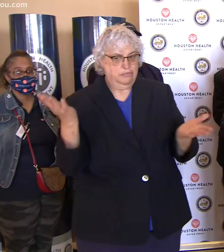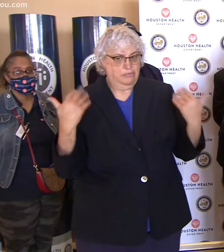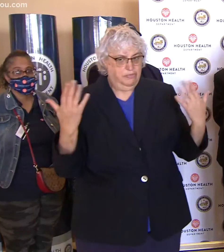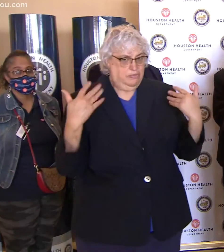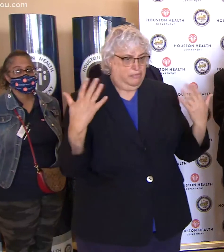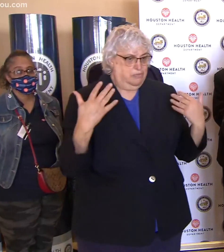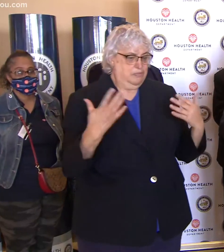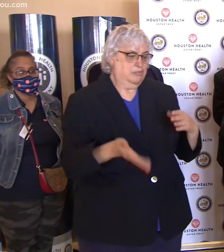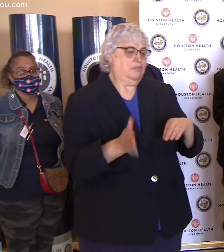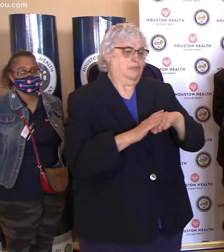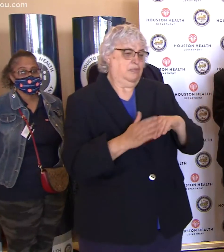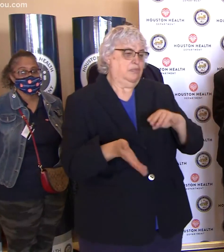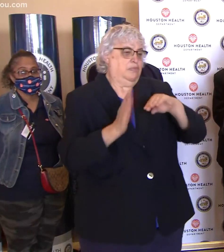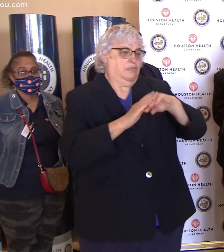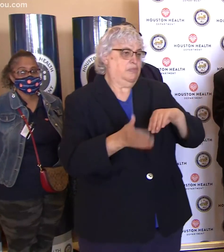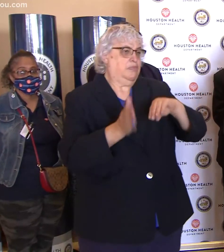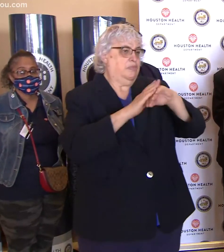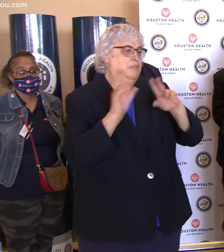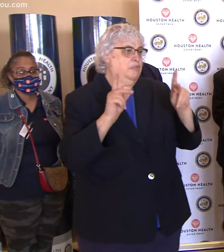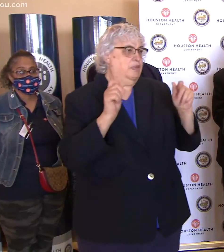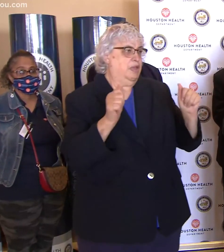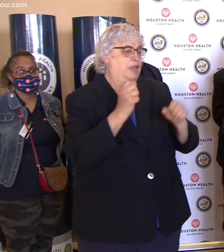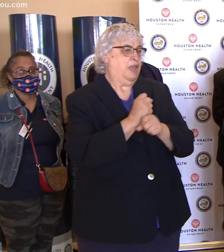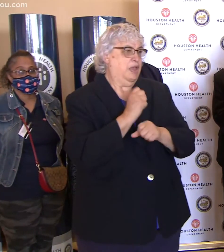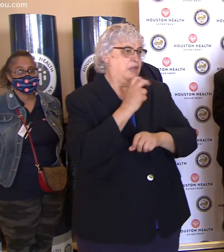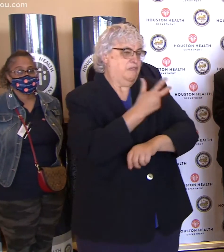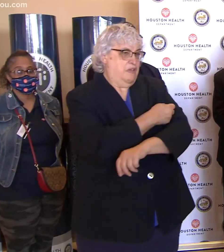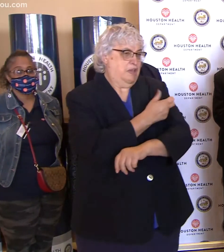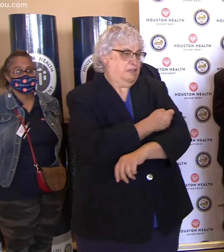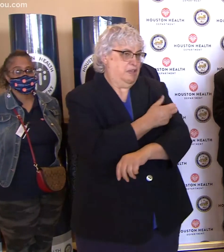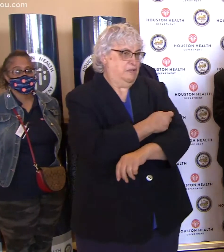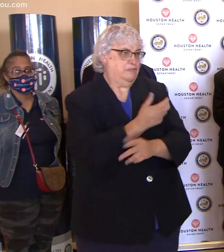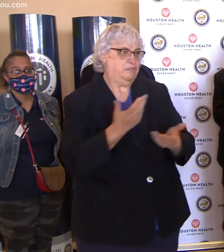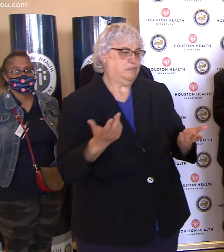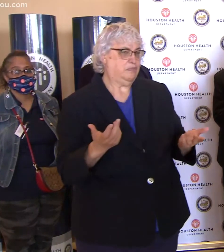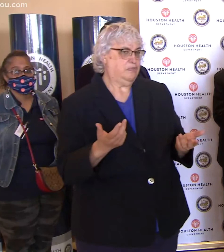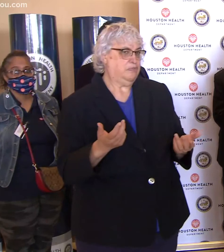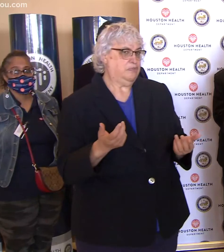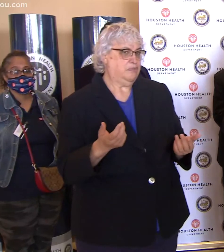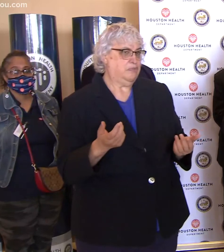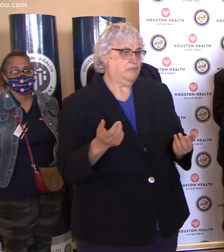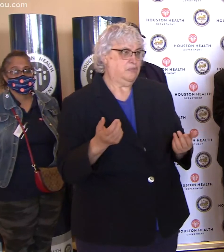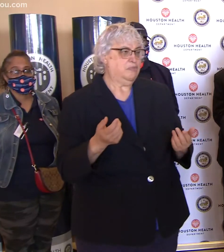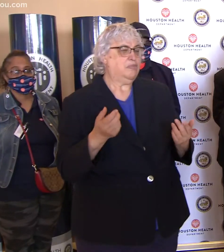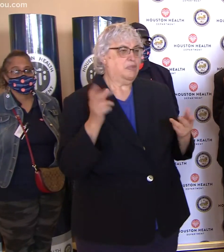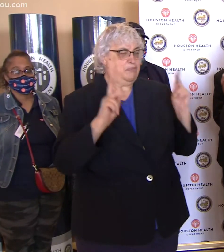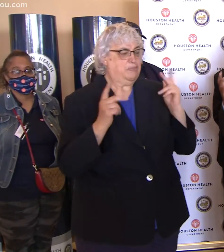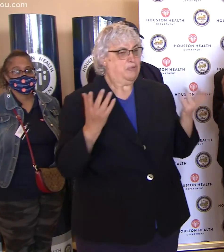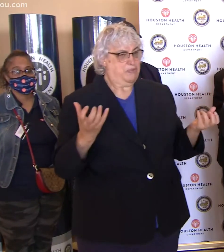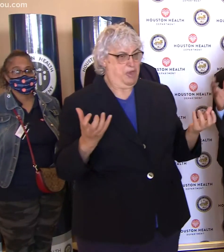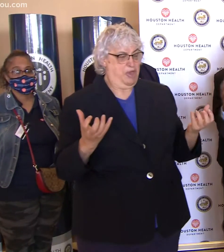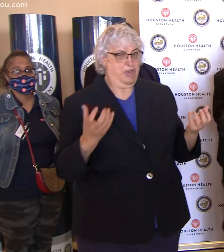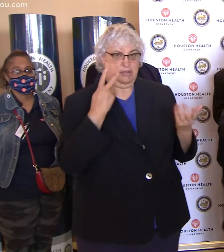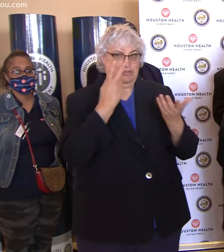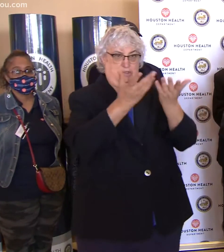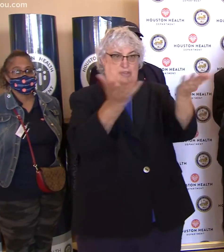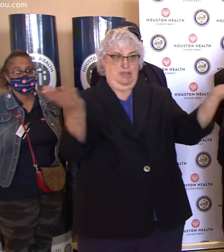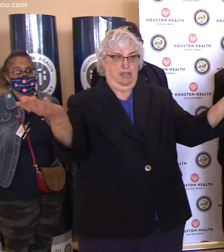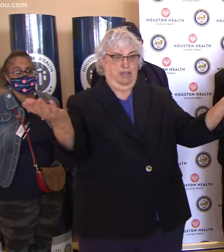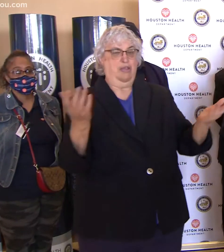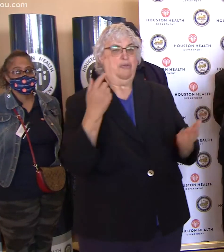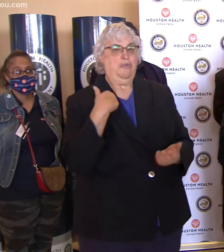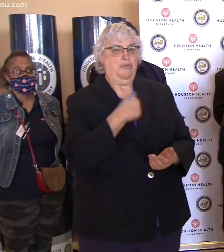exponentially increase the number of people who are getting this vaccine, because there is no question There is a demand, as you can see,